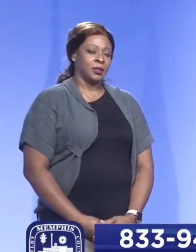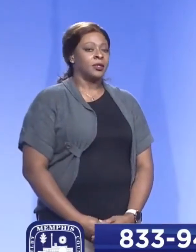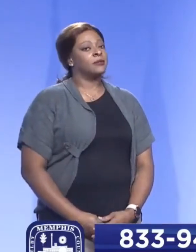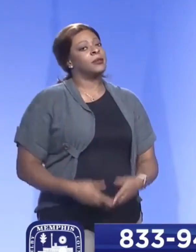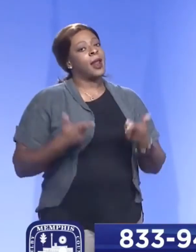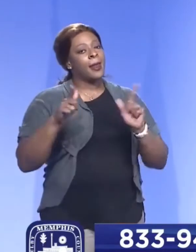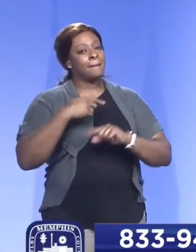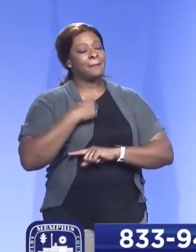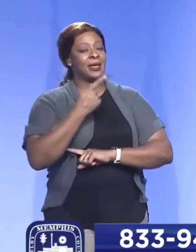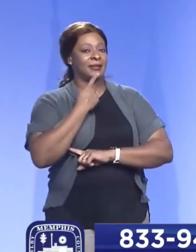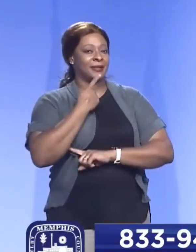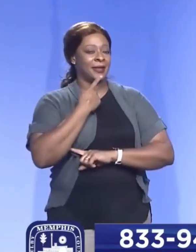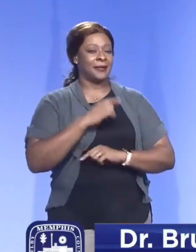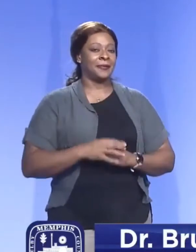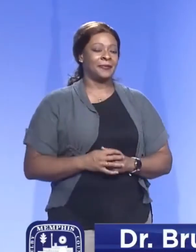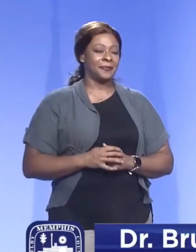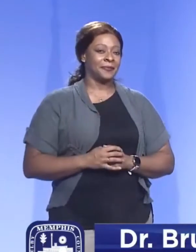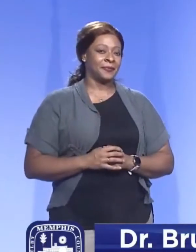Well, let me just say that